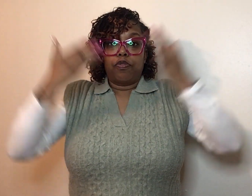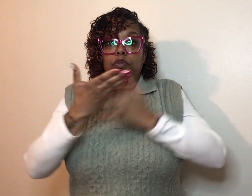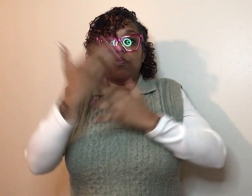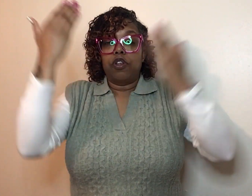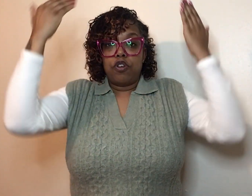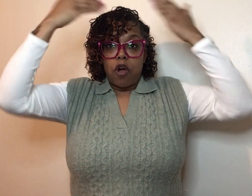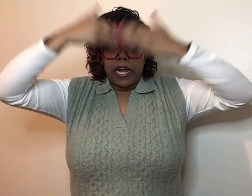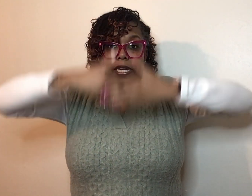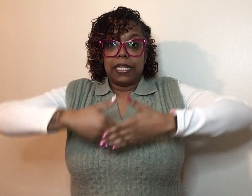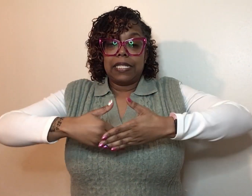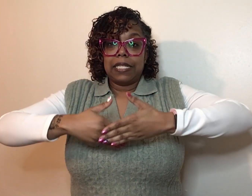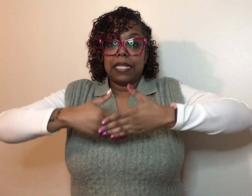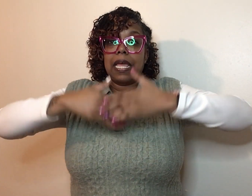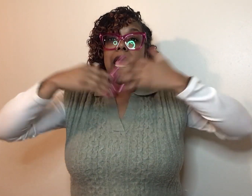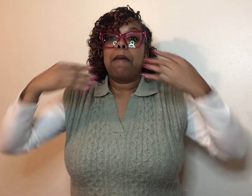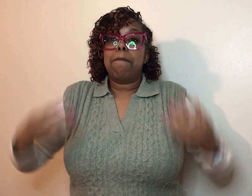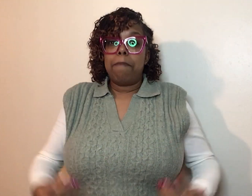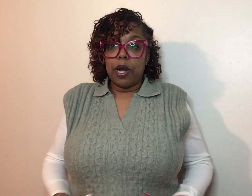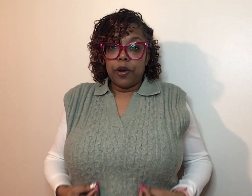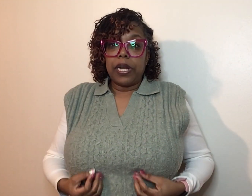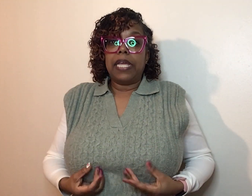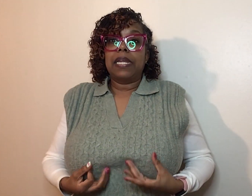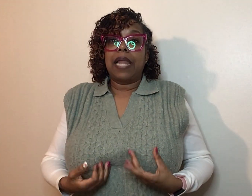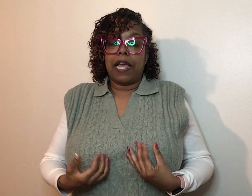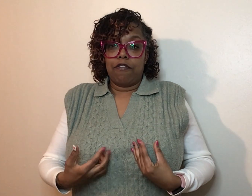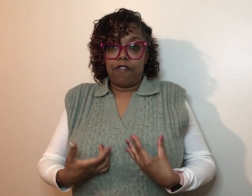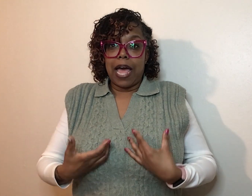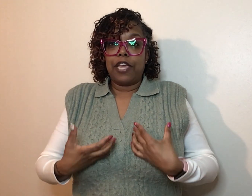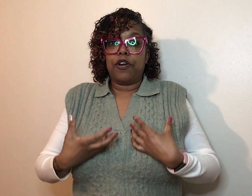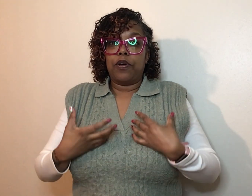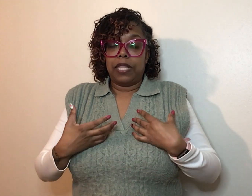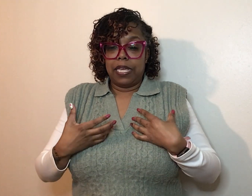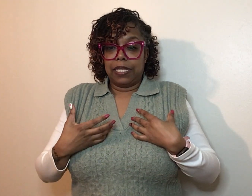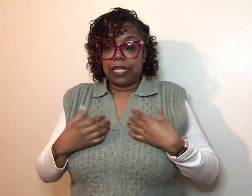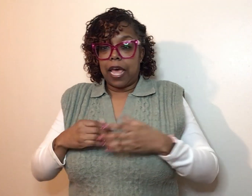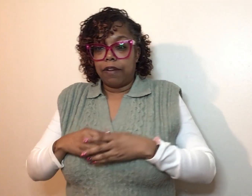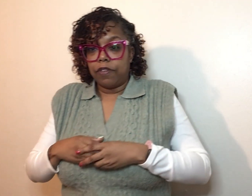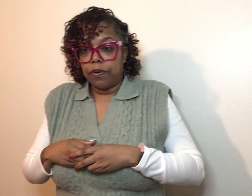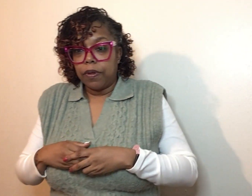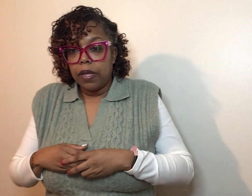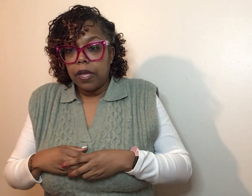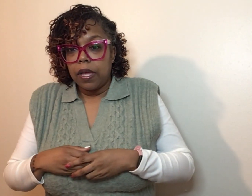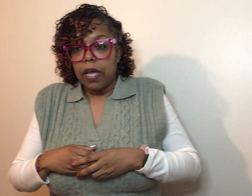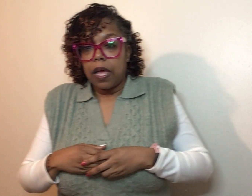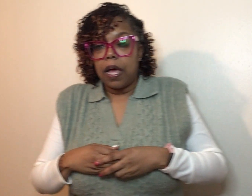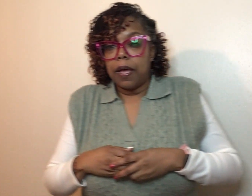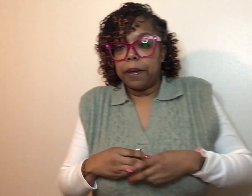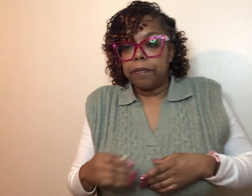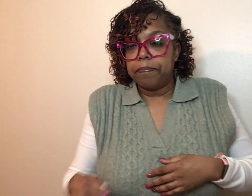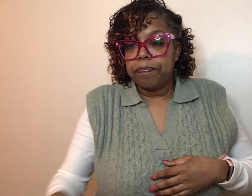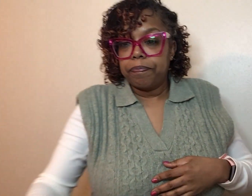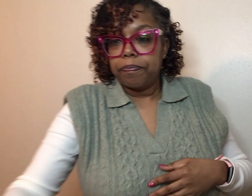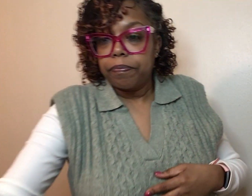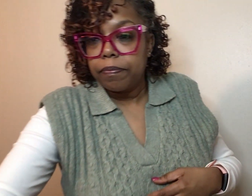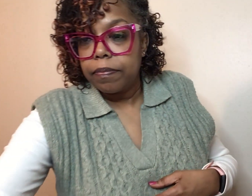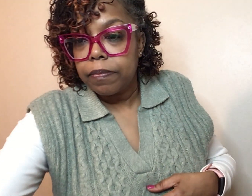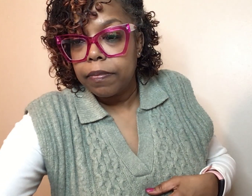through the darkness and burning like a fire on the inside of you. Um,